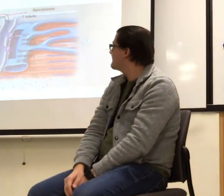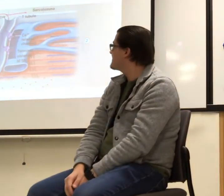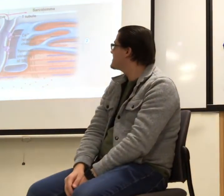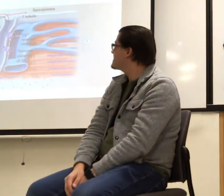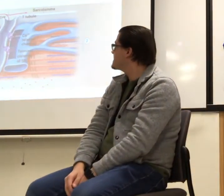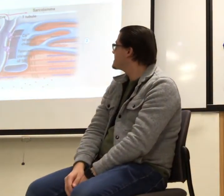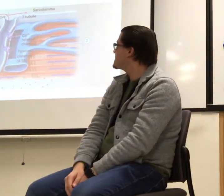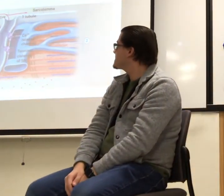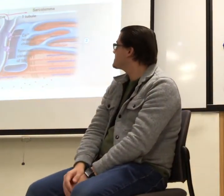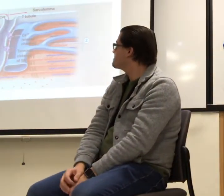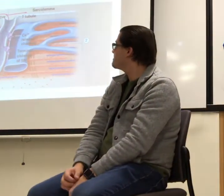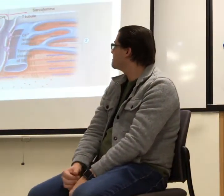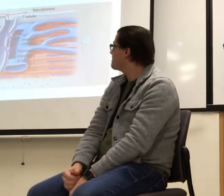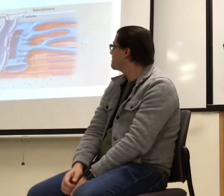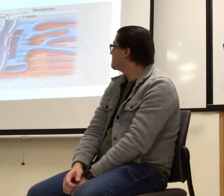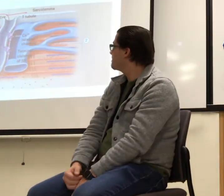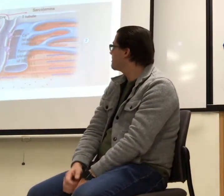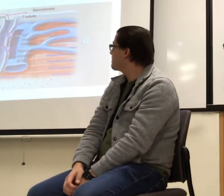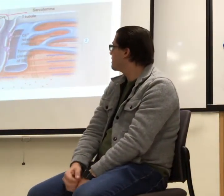Within